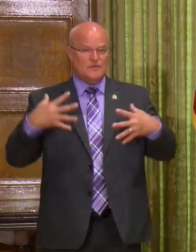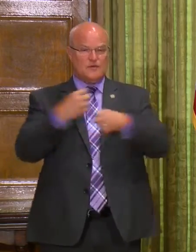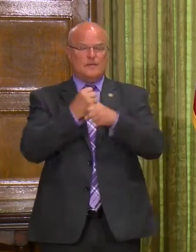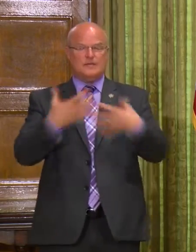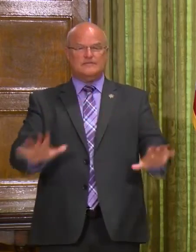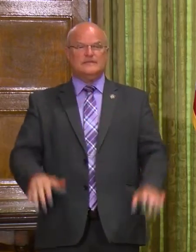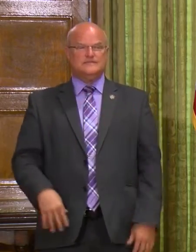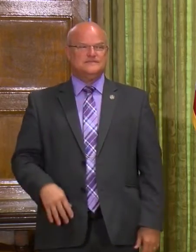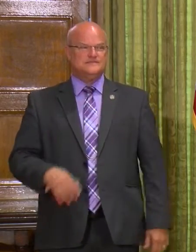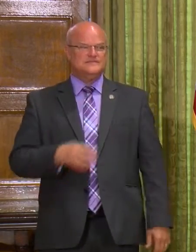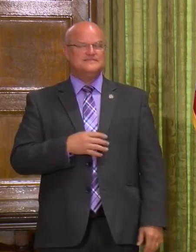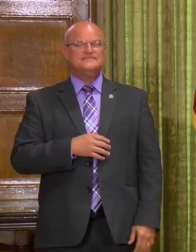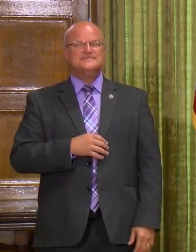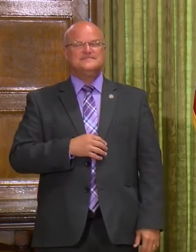it up.